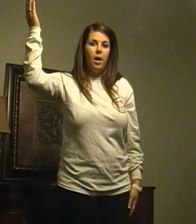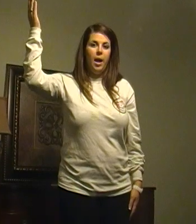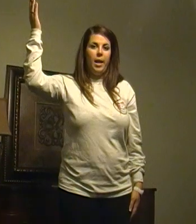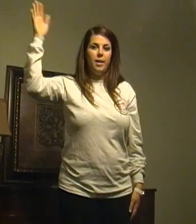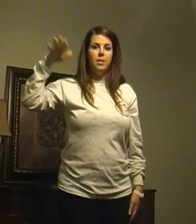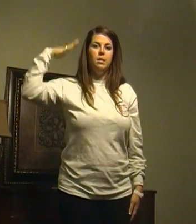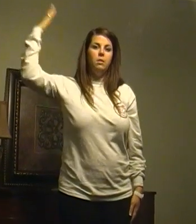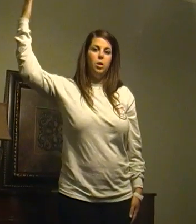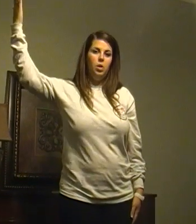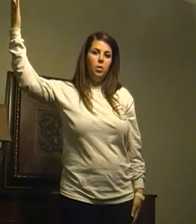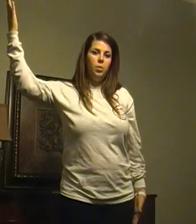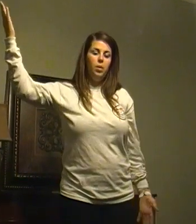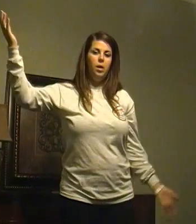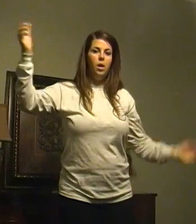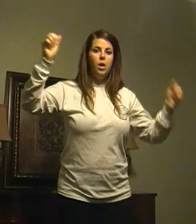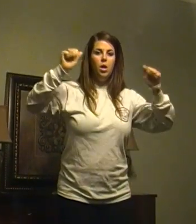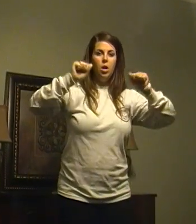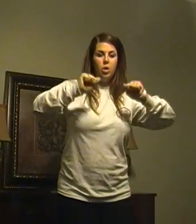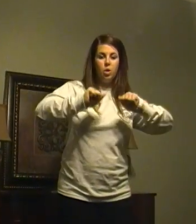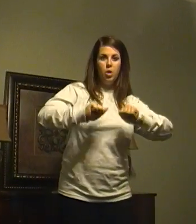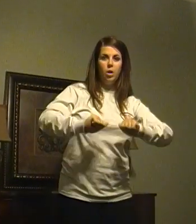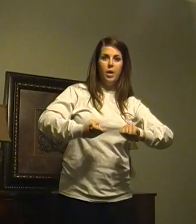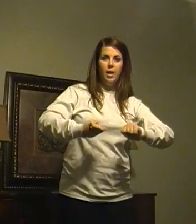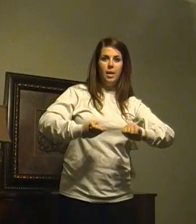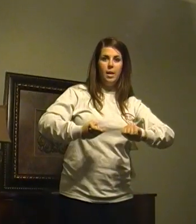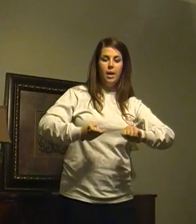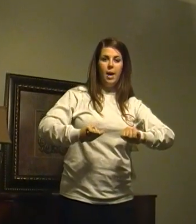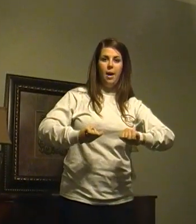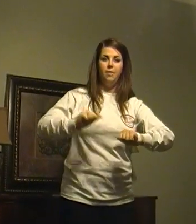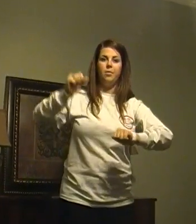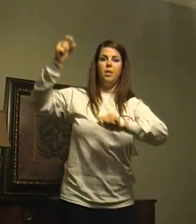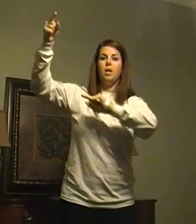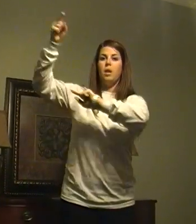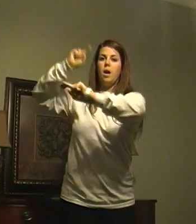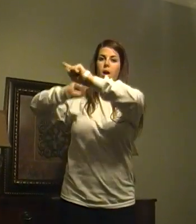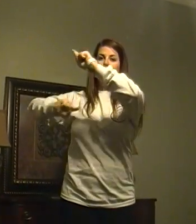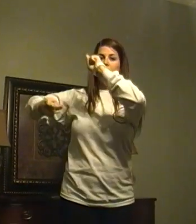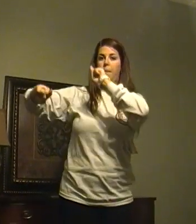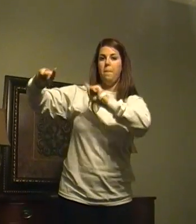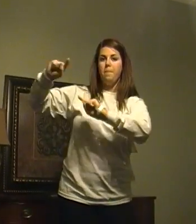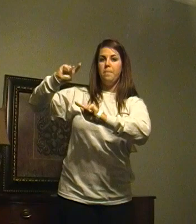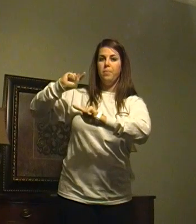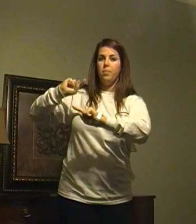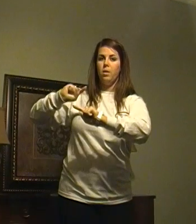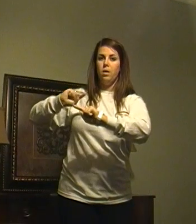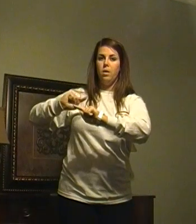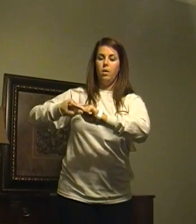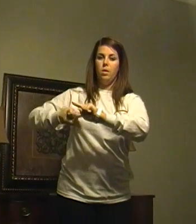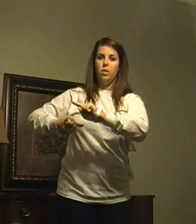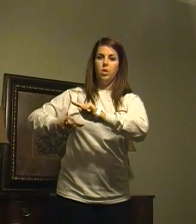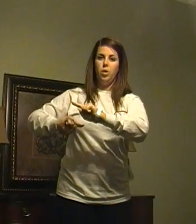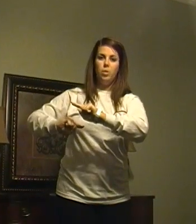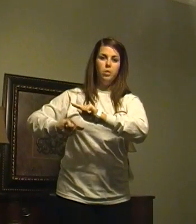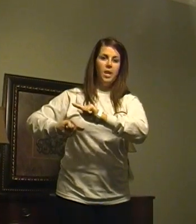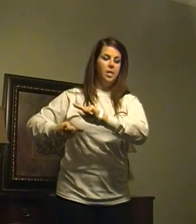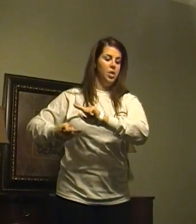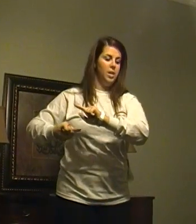God is. You could have come, 2